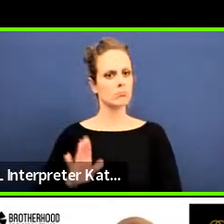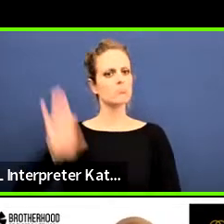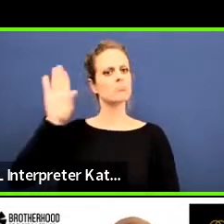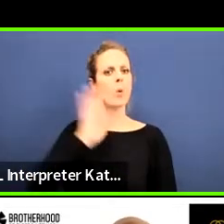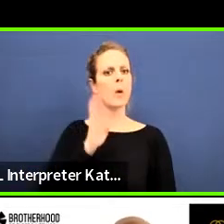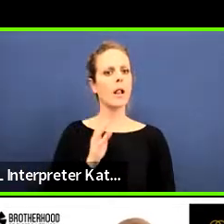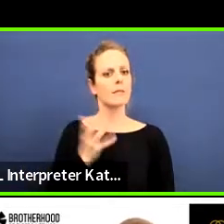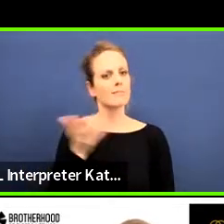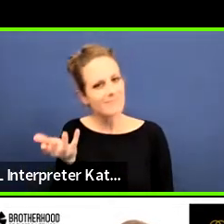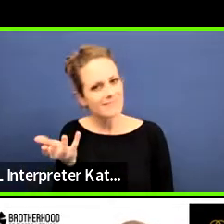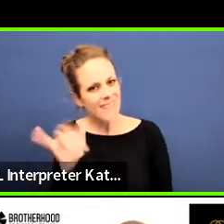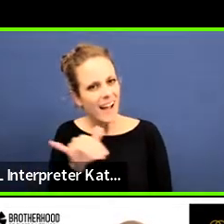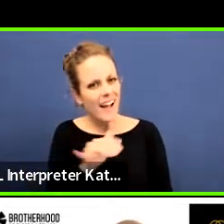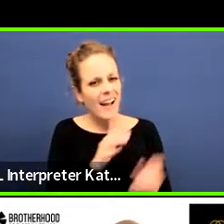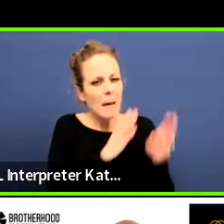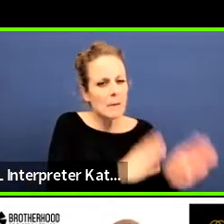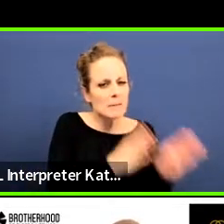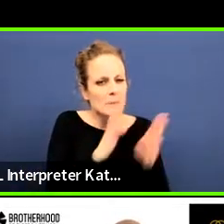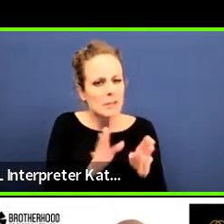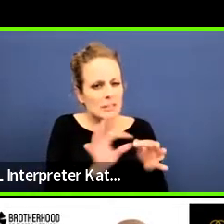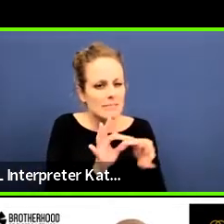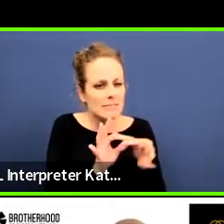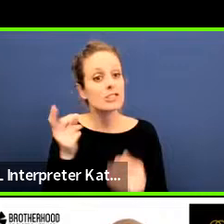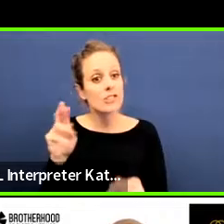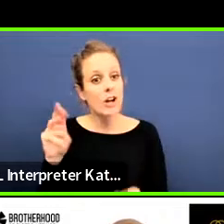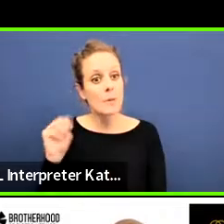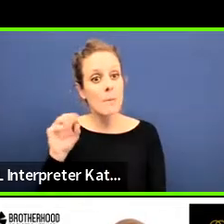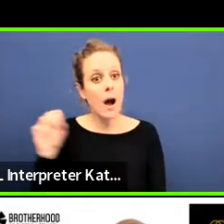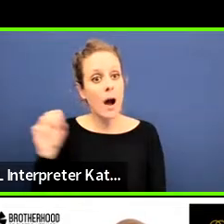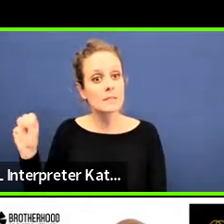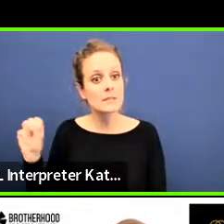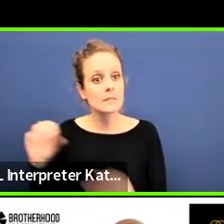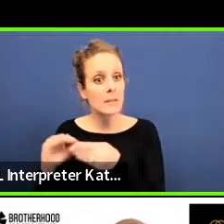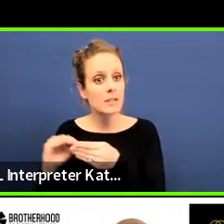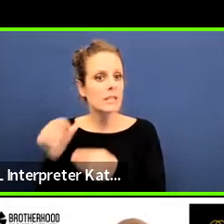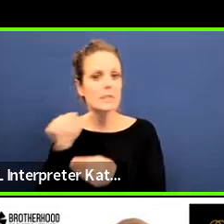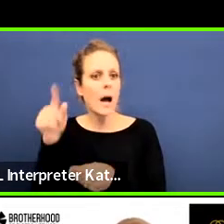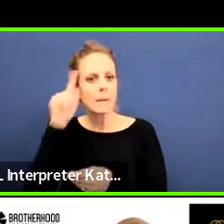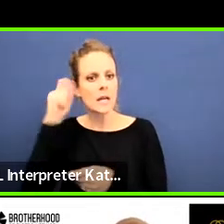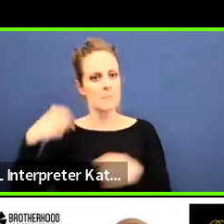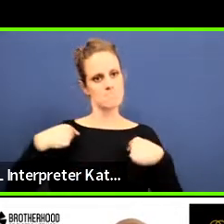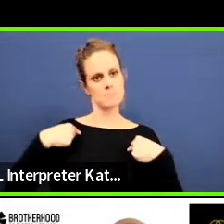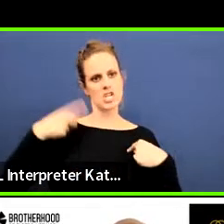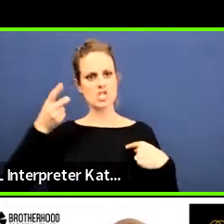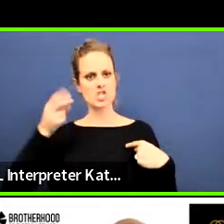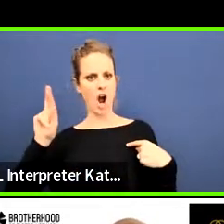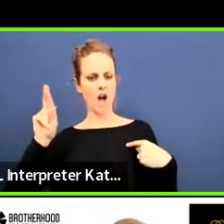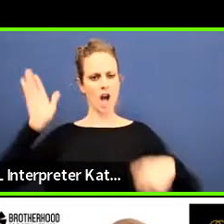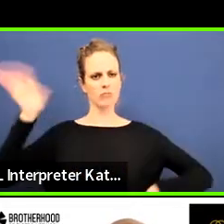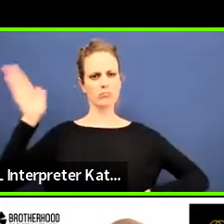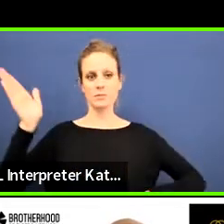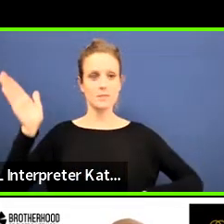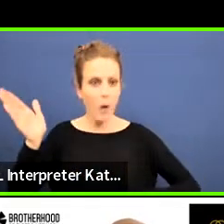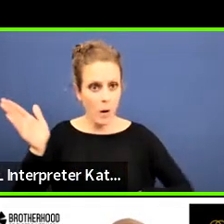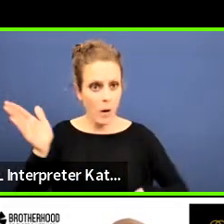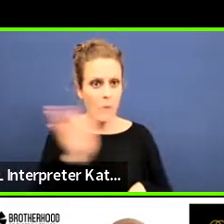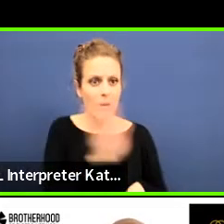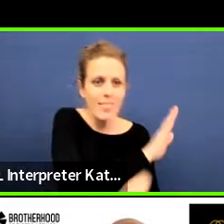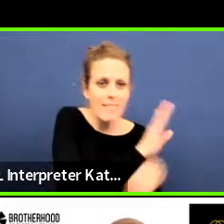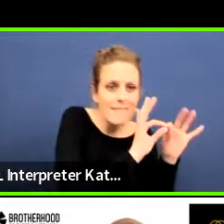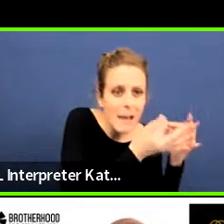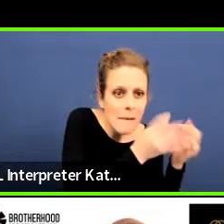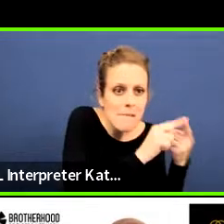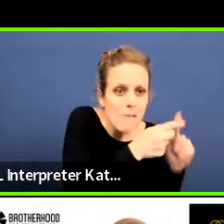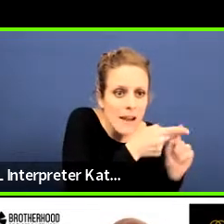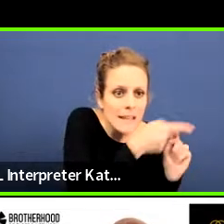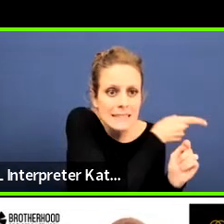so those personal is, as Dr. Moss said, it isn't because he's up here saying that everyone should be vaccinated. It's because the close, intimate people